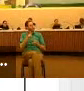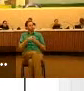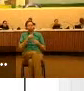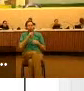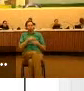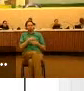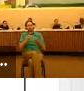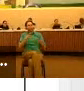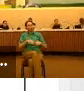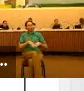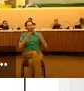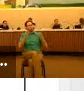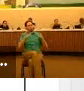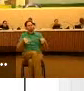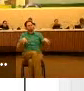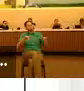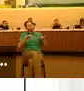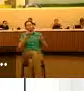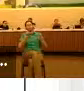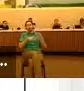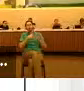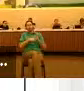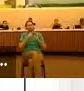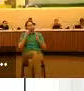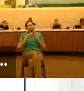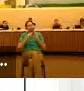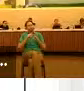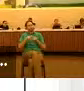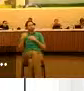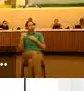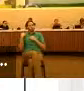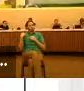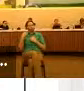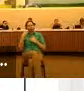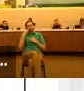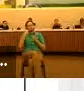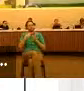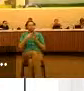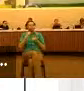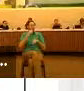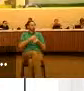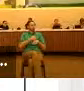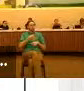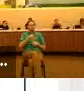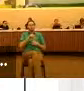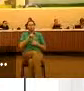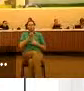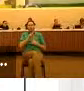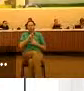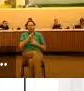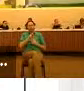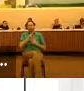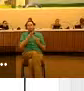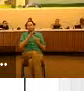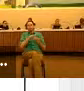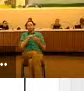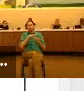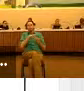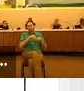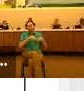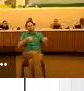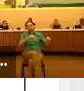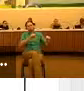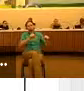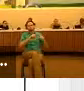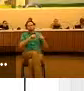open space that is a low cost for the town to maintain. If you put a pollinator type mix in there that has